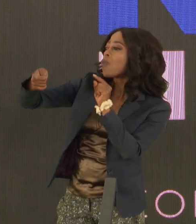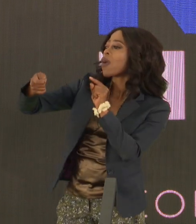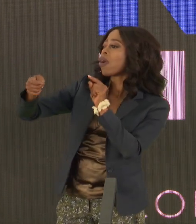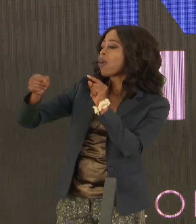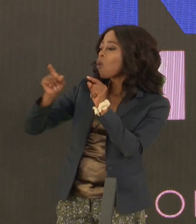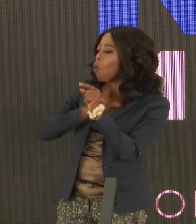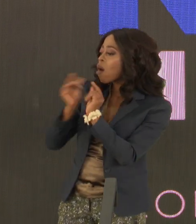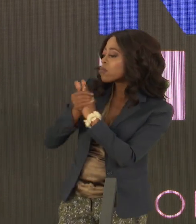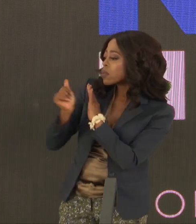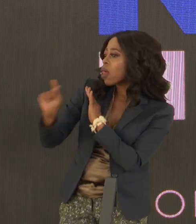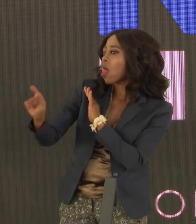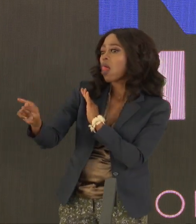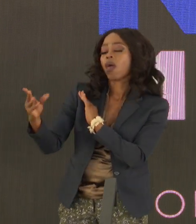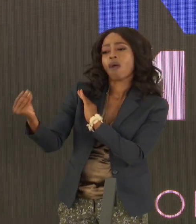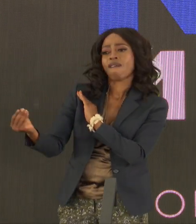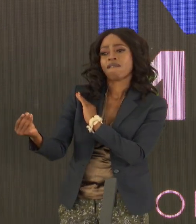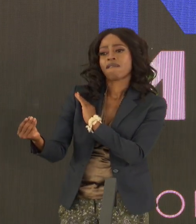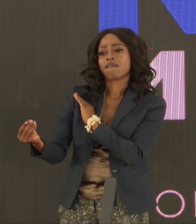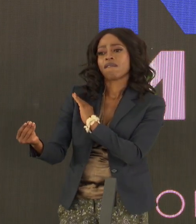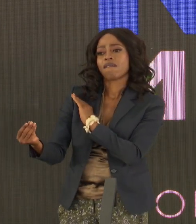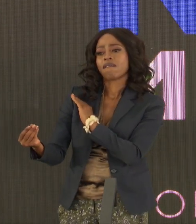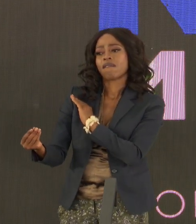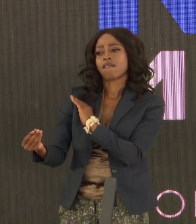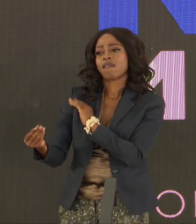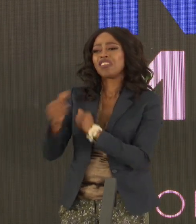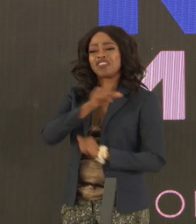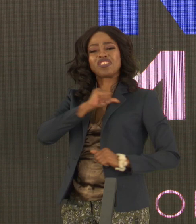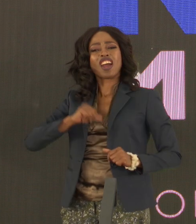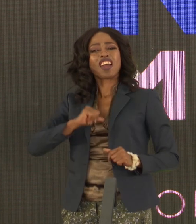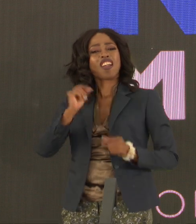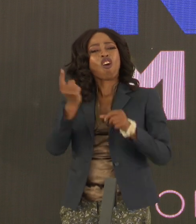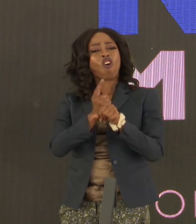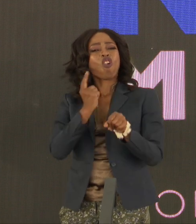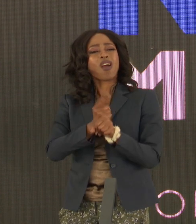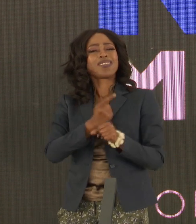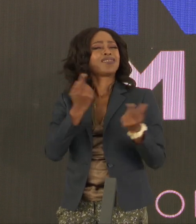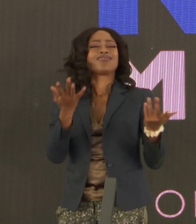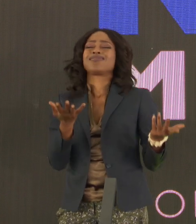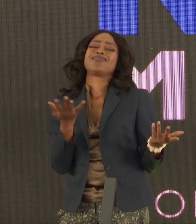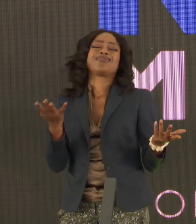for. No more made in China. Yeah.